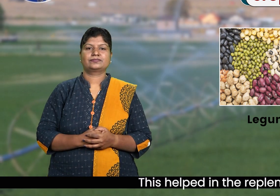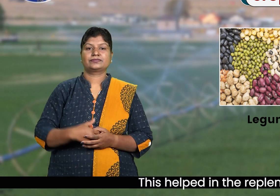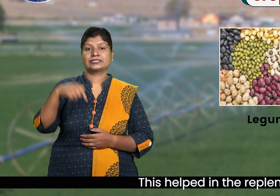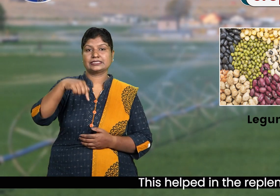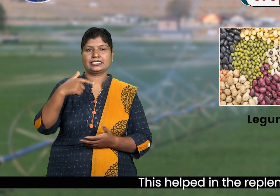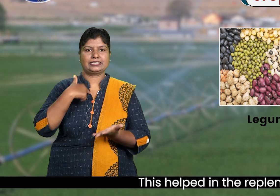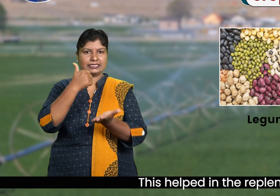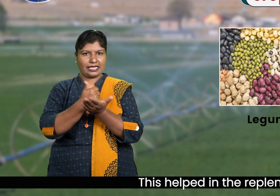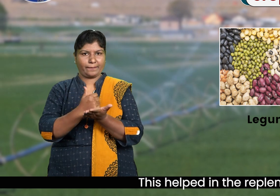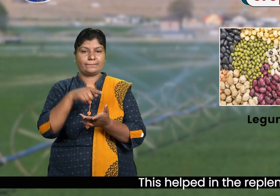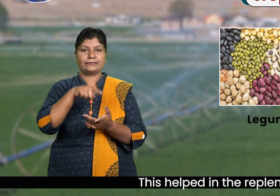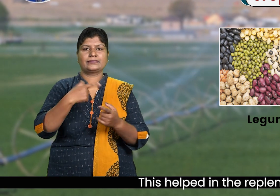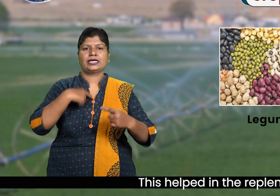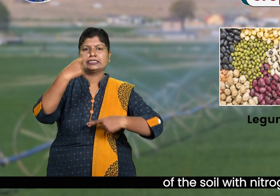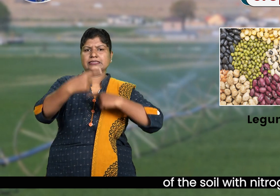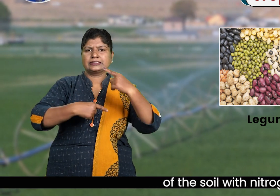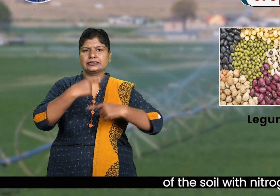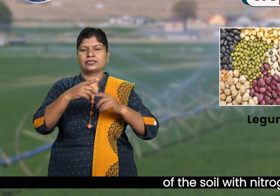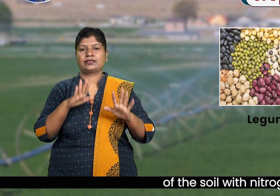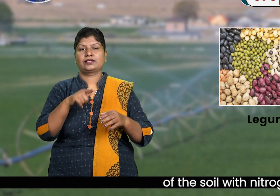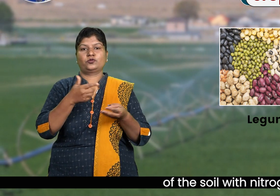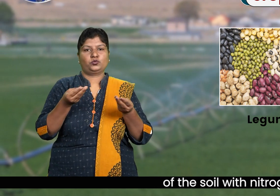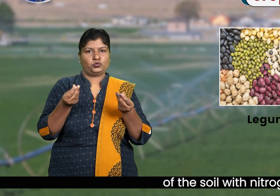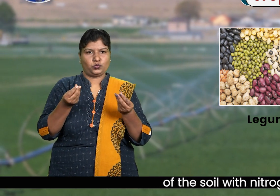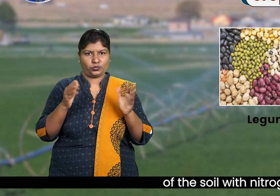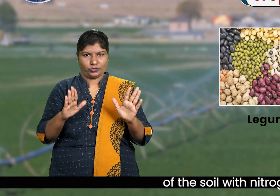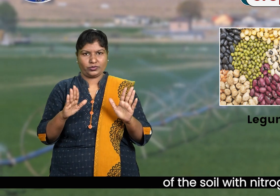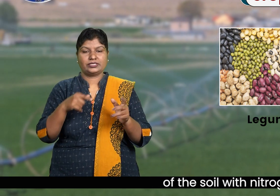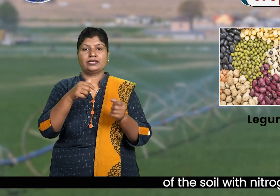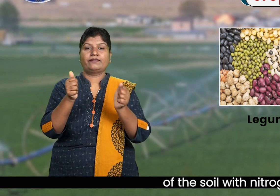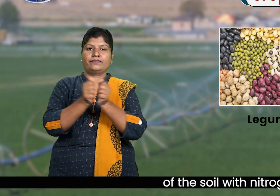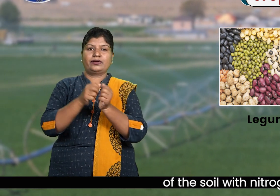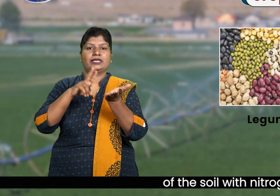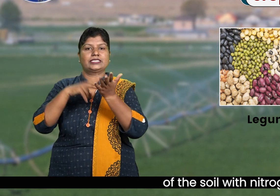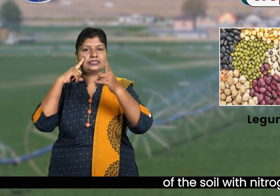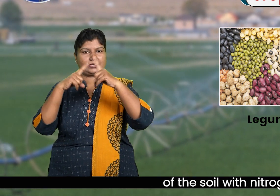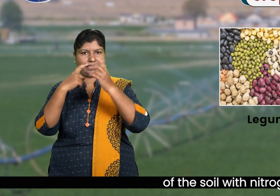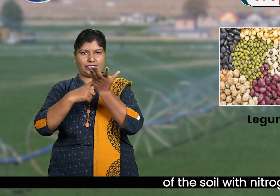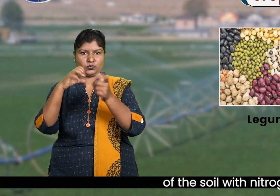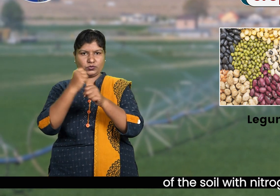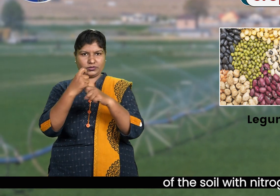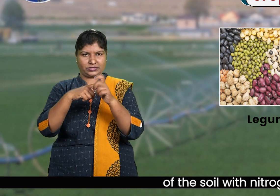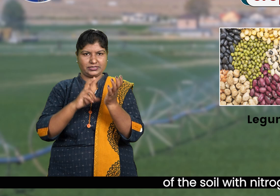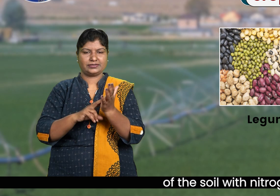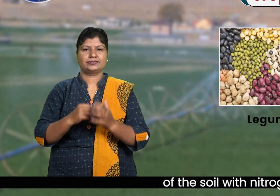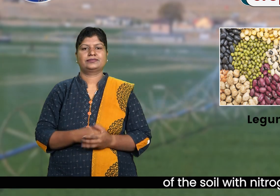This helped in the replenishment of the soil with nitrogen.